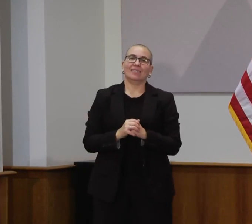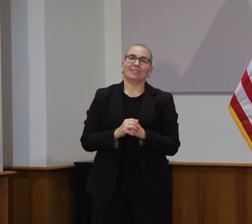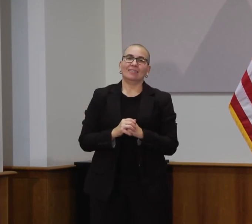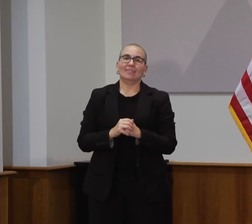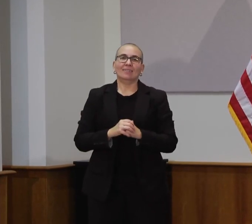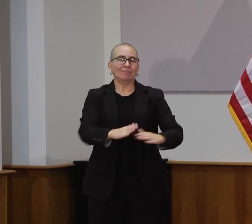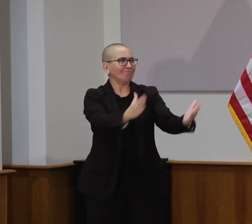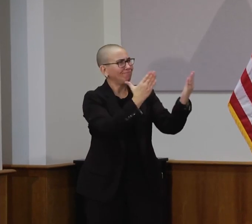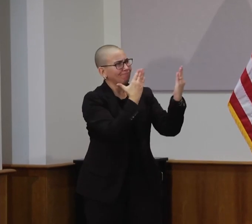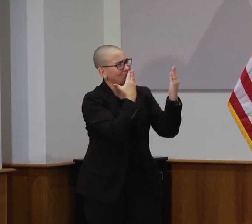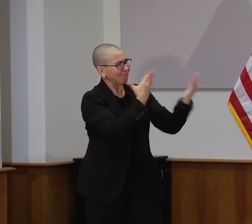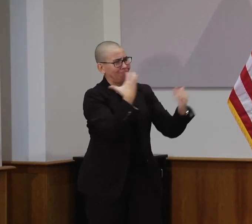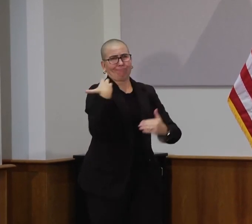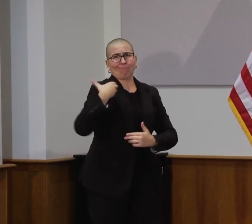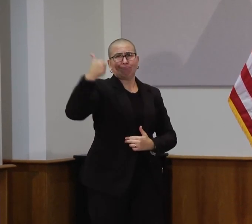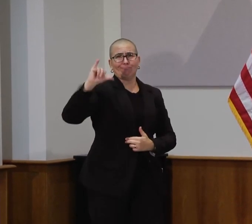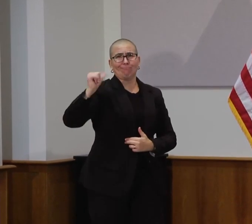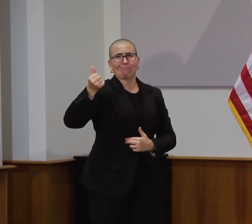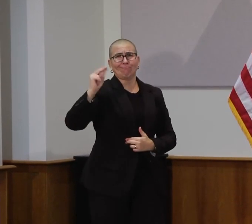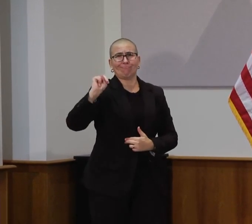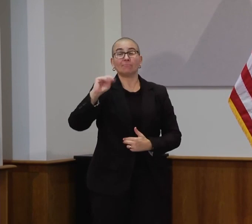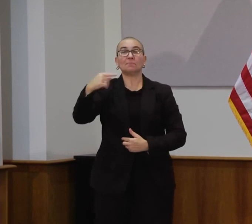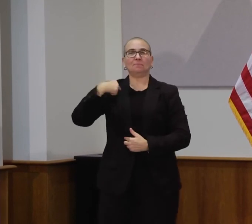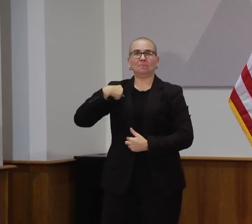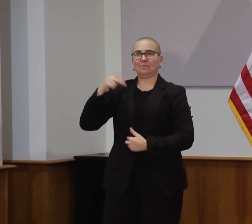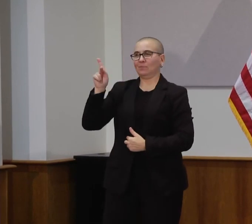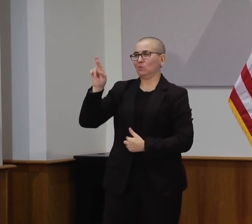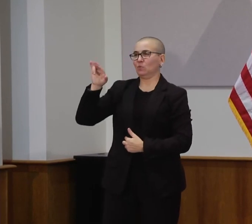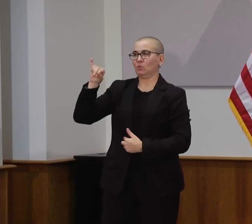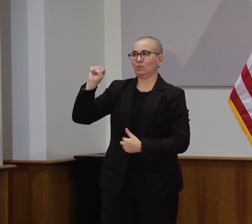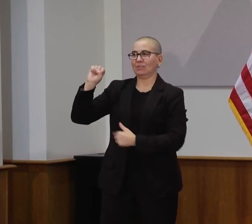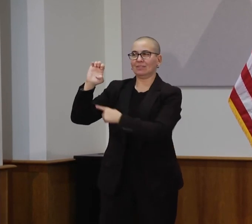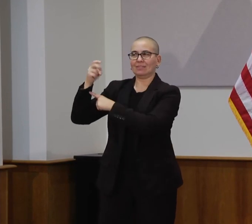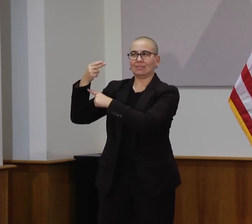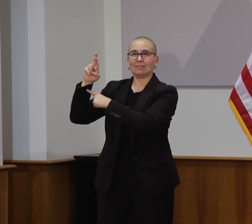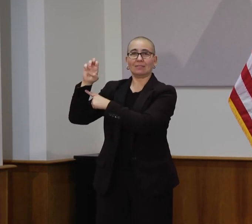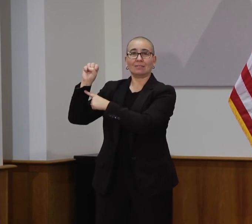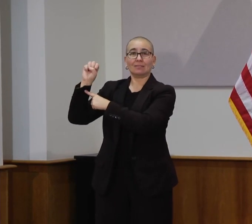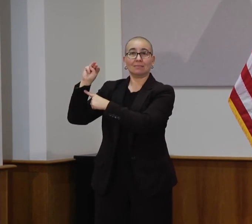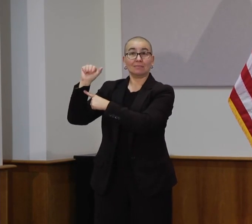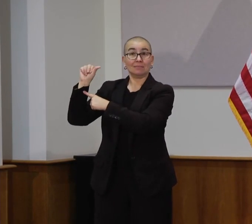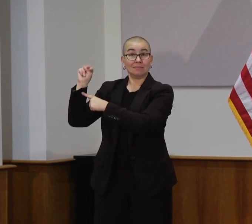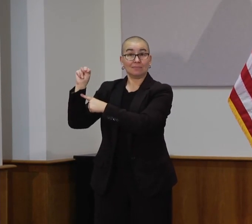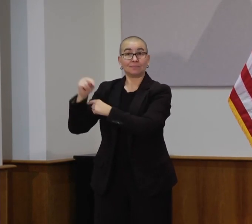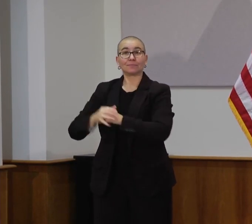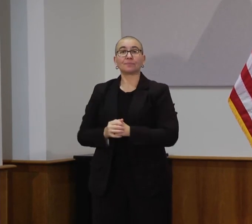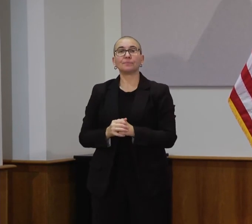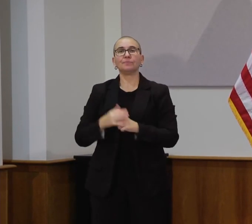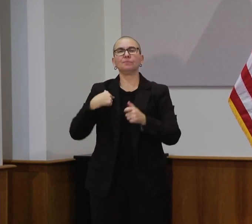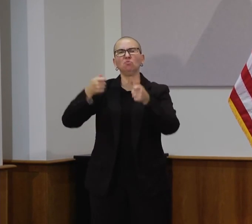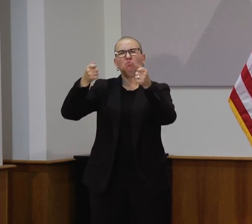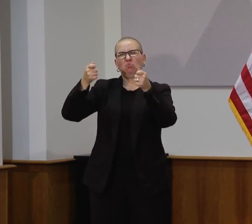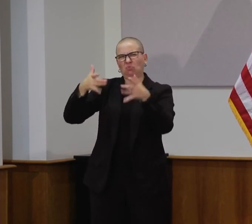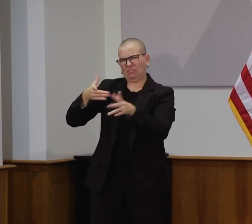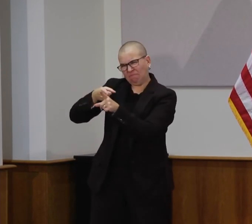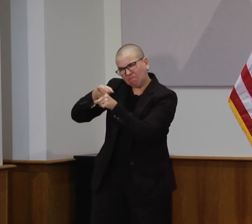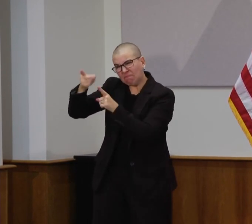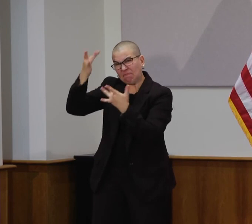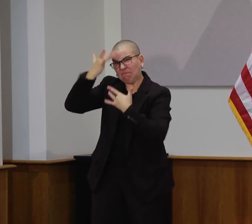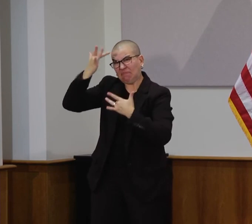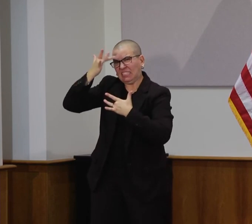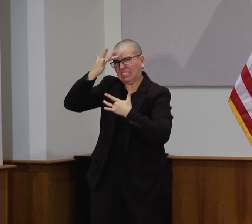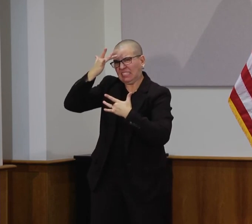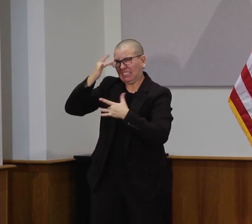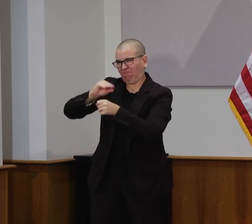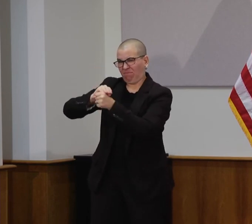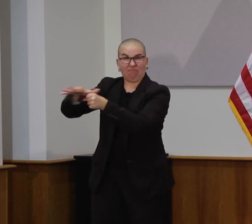Thank you, Commissioner. I'm Chris Erzman, the Director for Infectious Disease at the Department of Health, and I just thought it might be important to